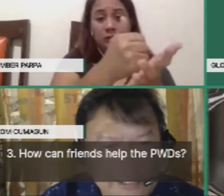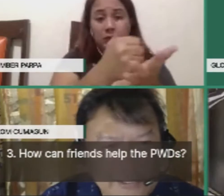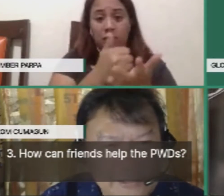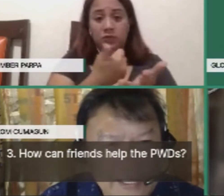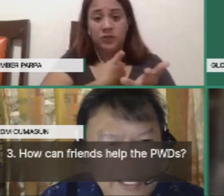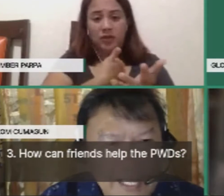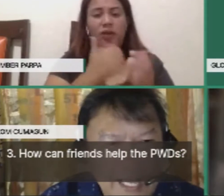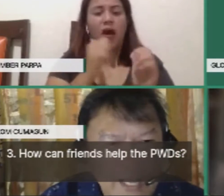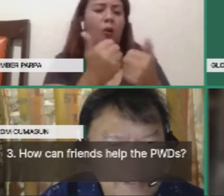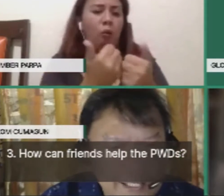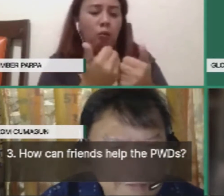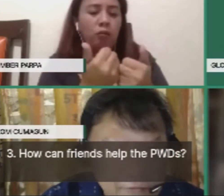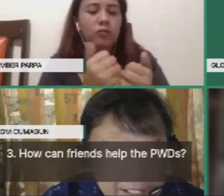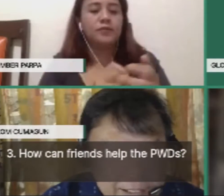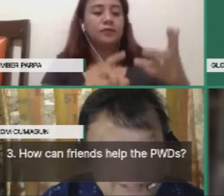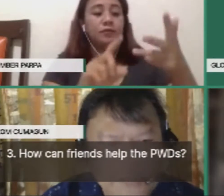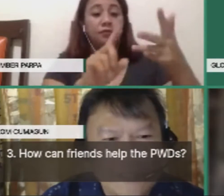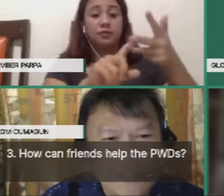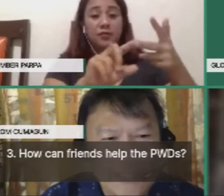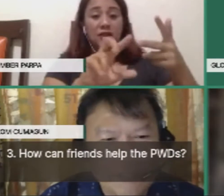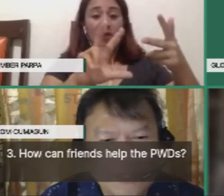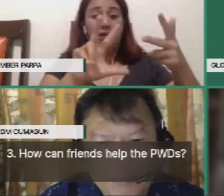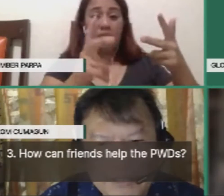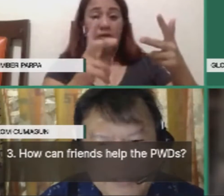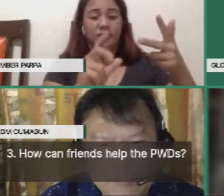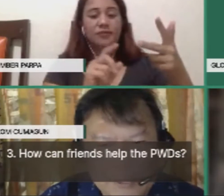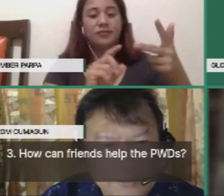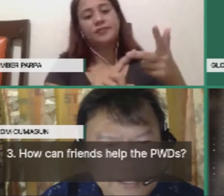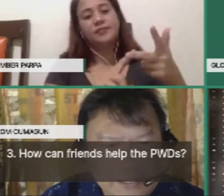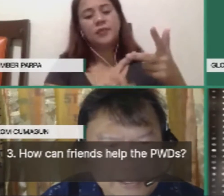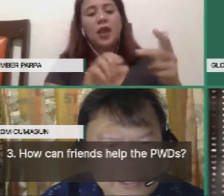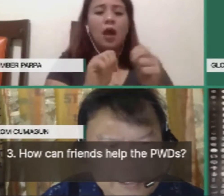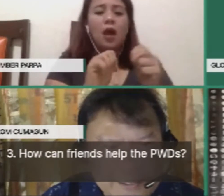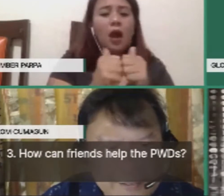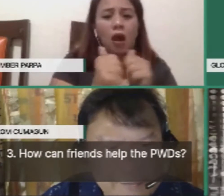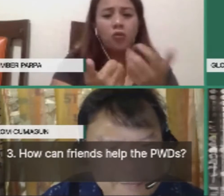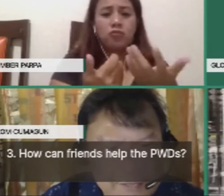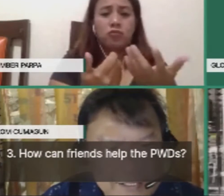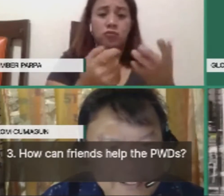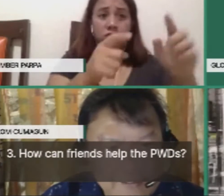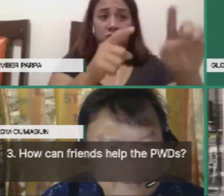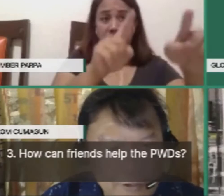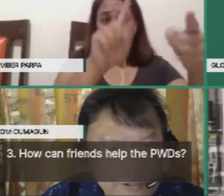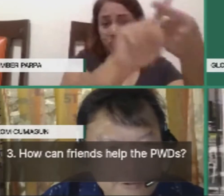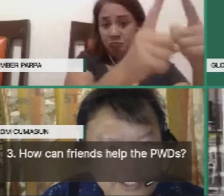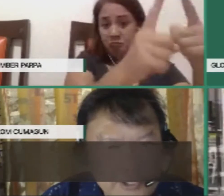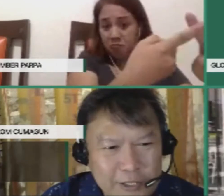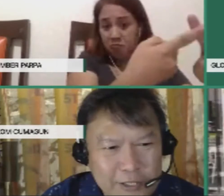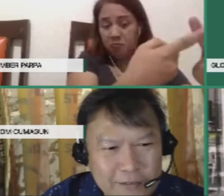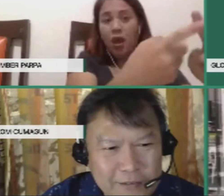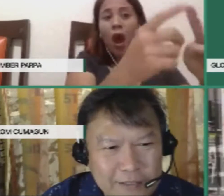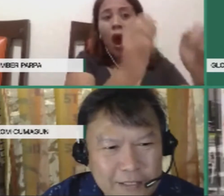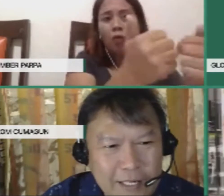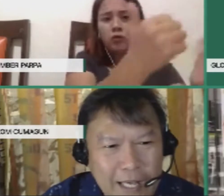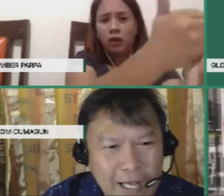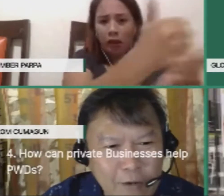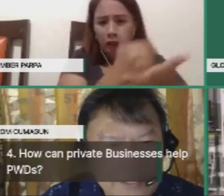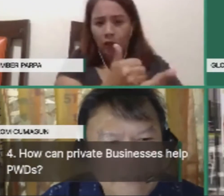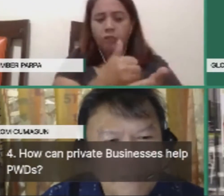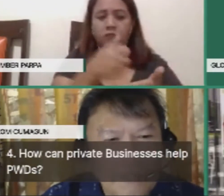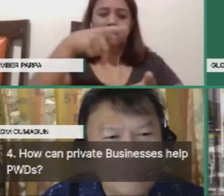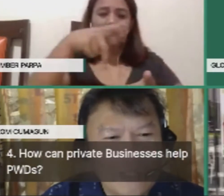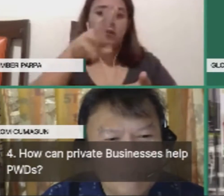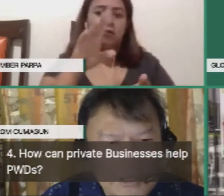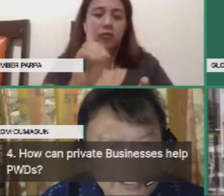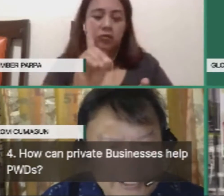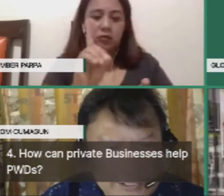is, how can friends help the PWDs? Fourth question, how can